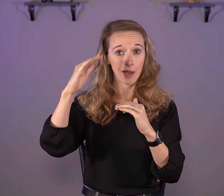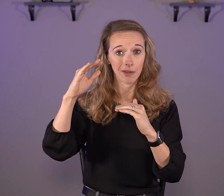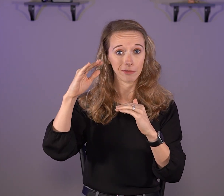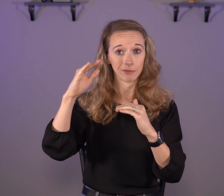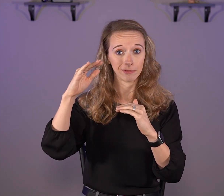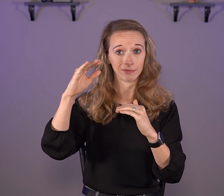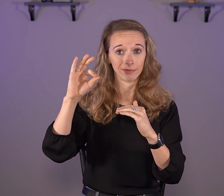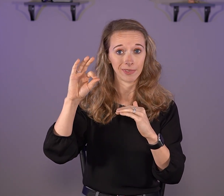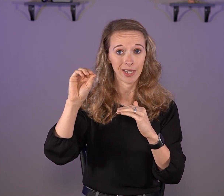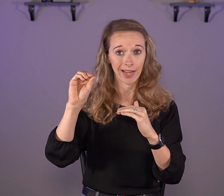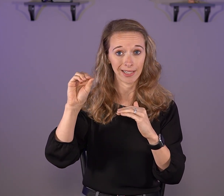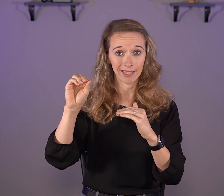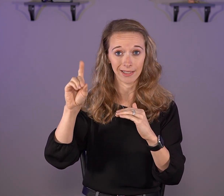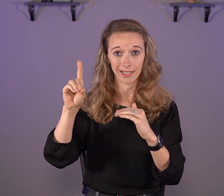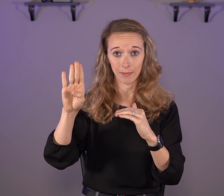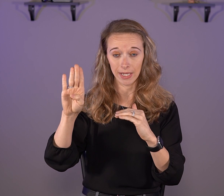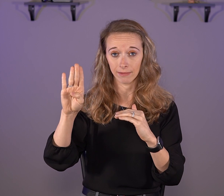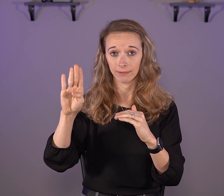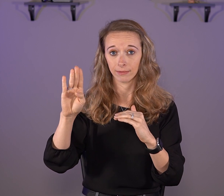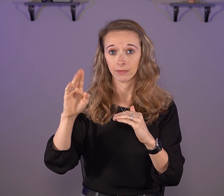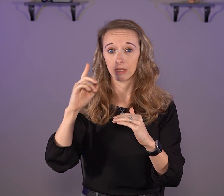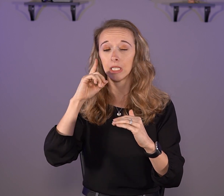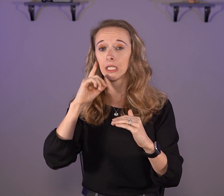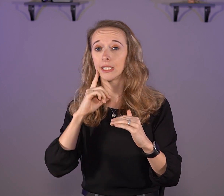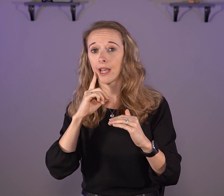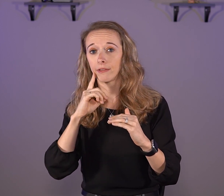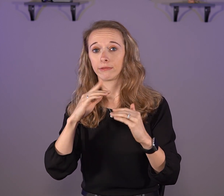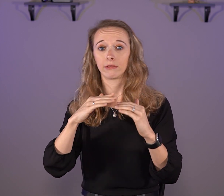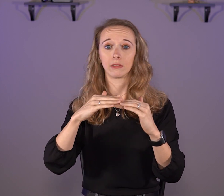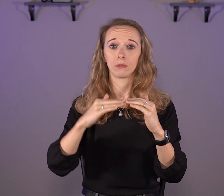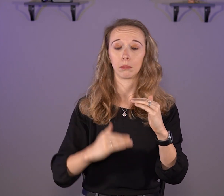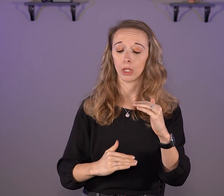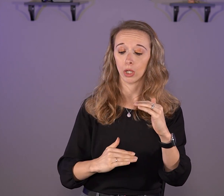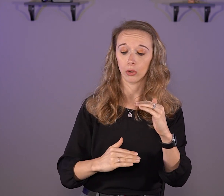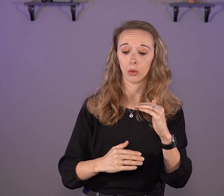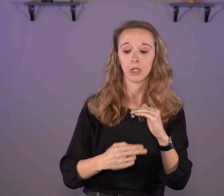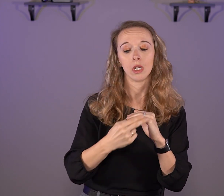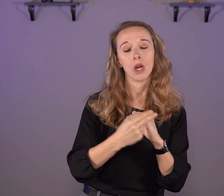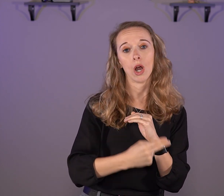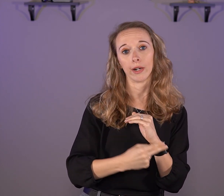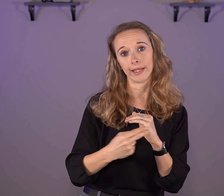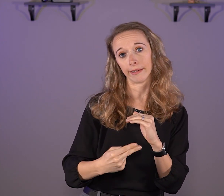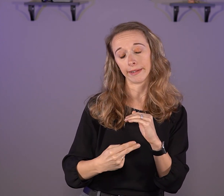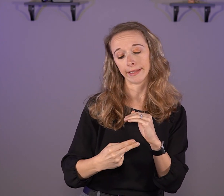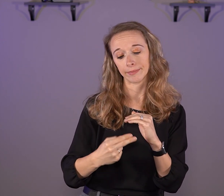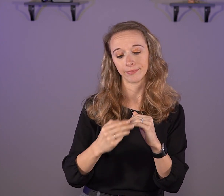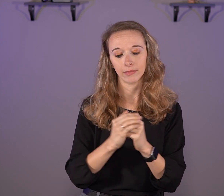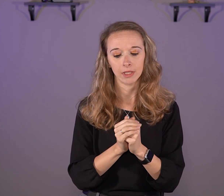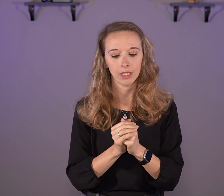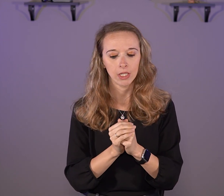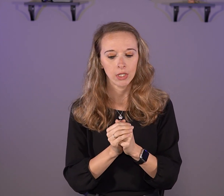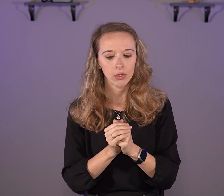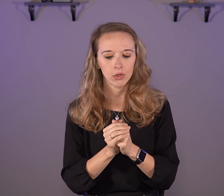above 90 dB, deaf, below, hard of hearing.